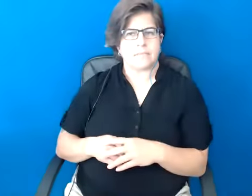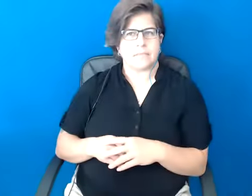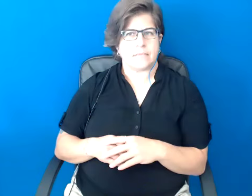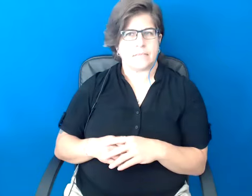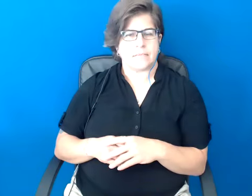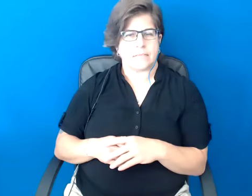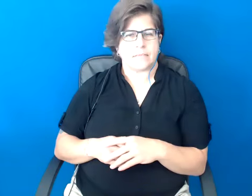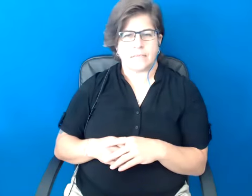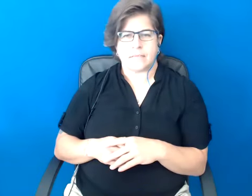purpose.